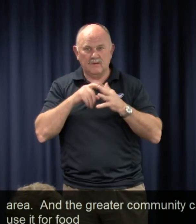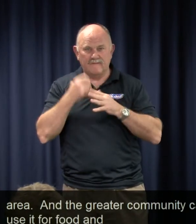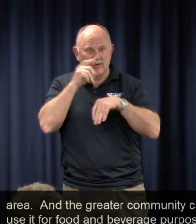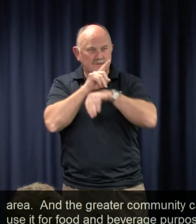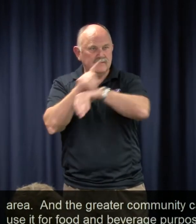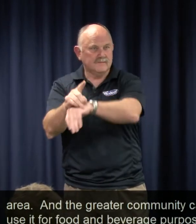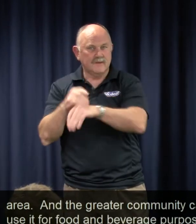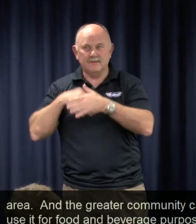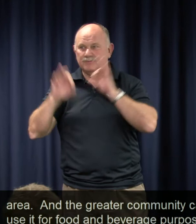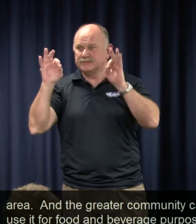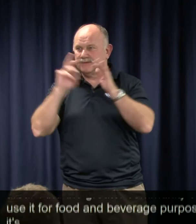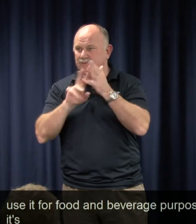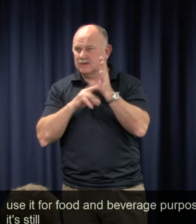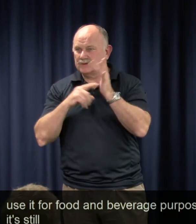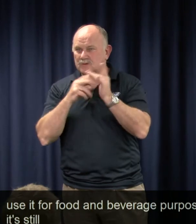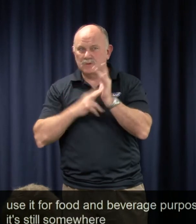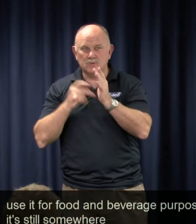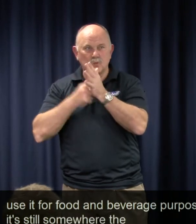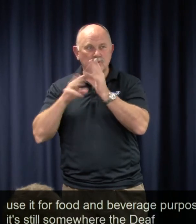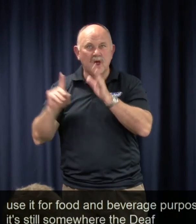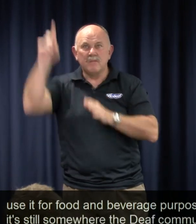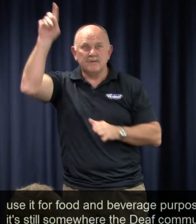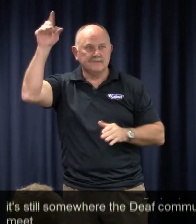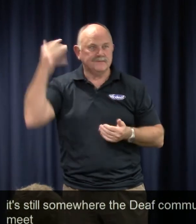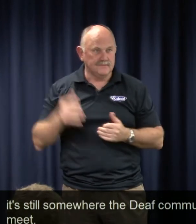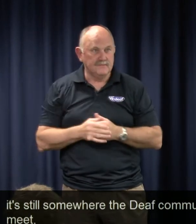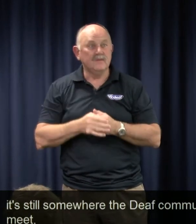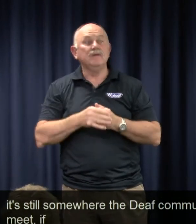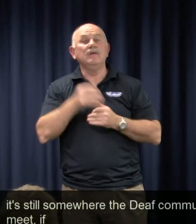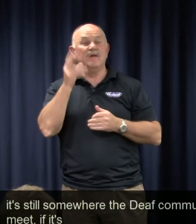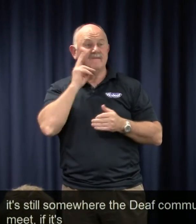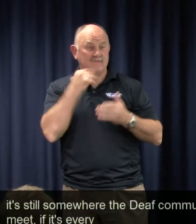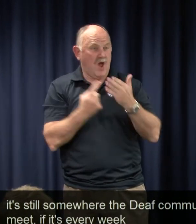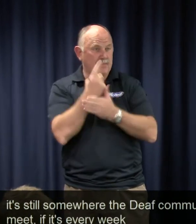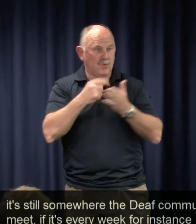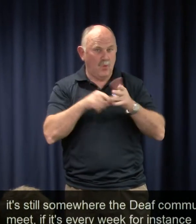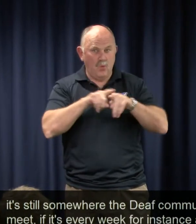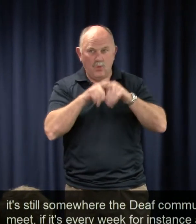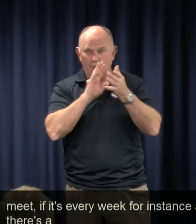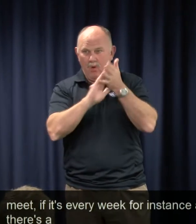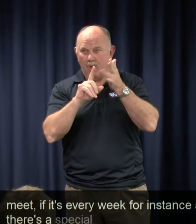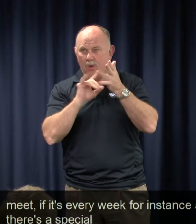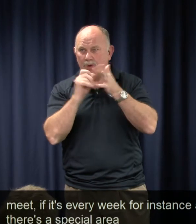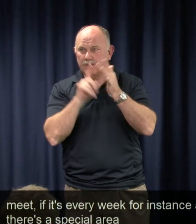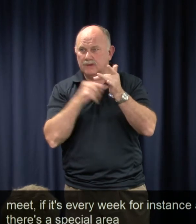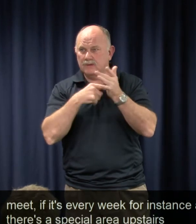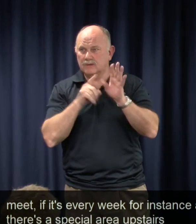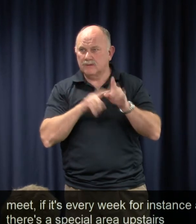deaf community can meet if it's every week, for instance, and there's a special area upstairs, for example, and the deaf community have the